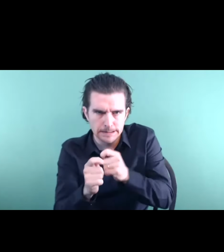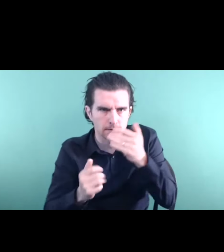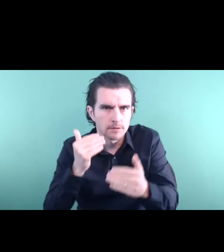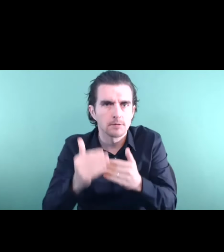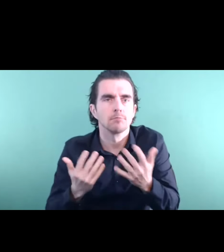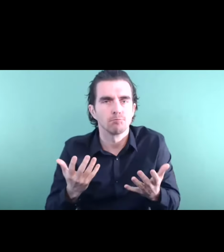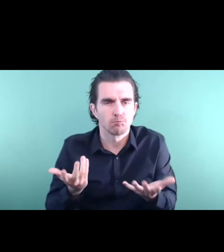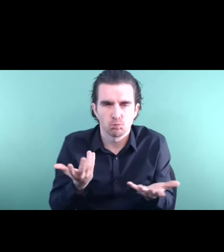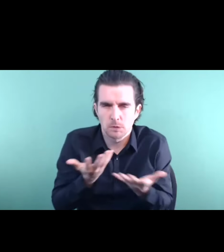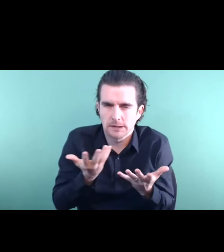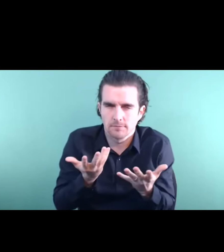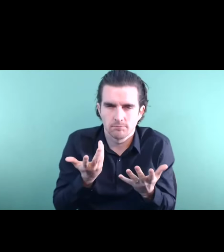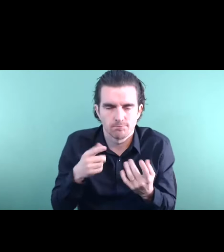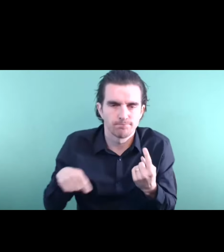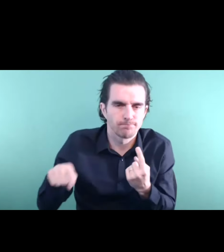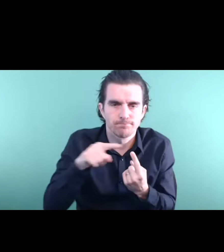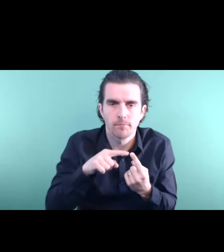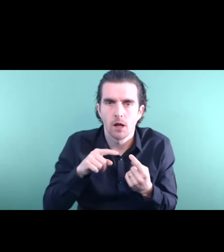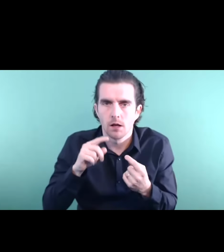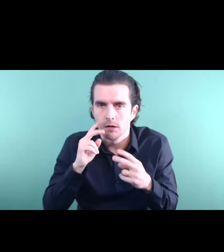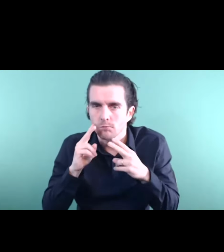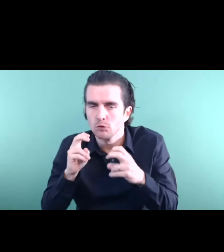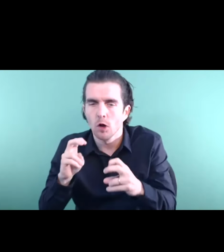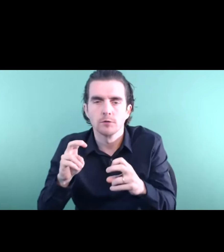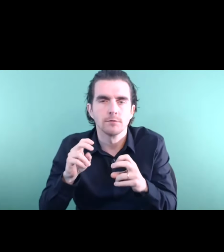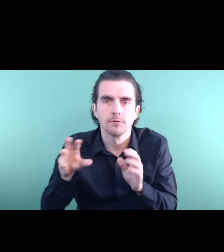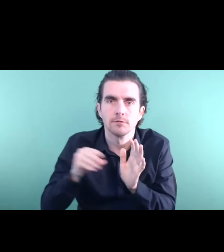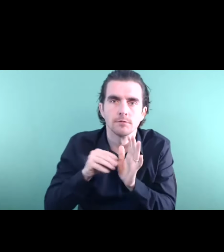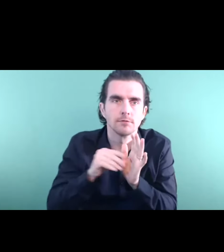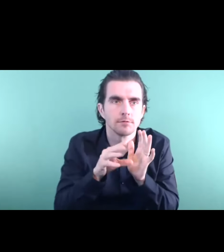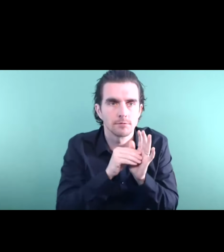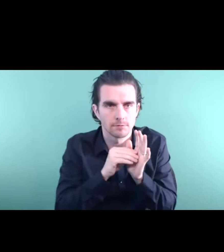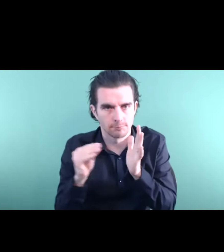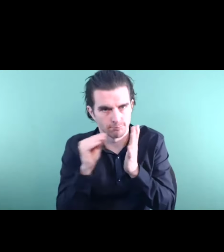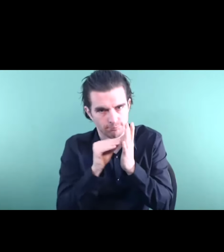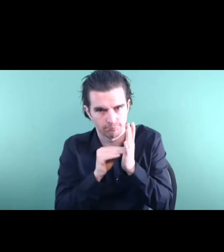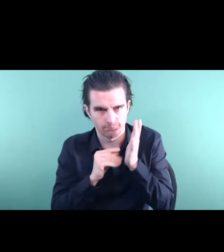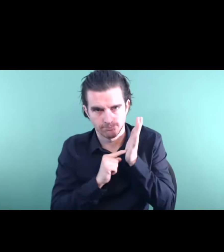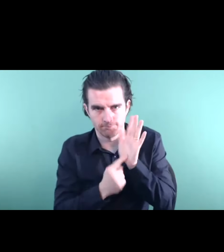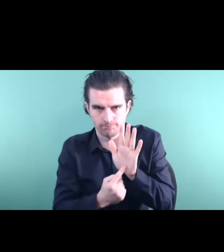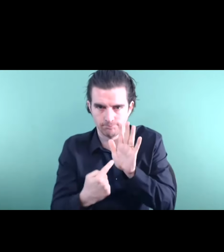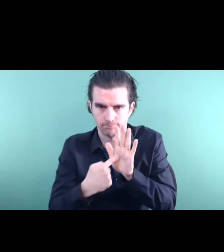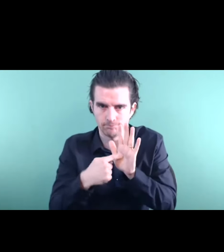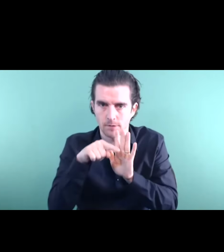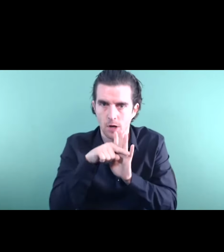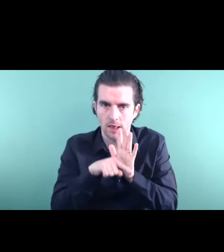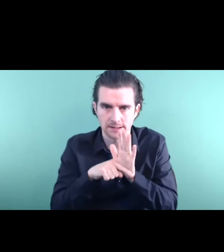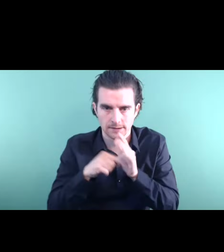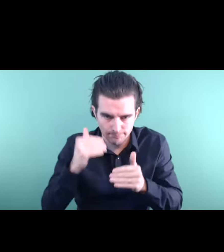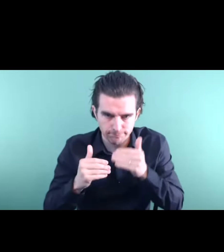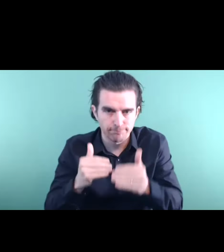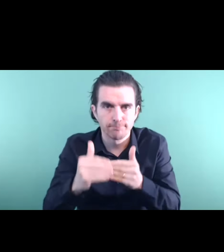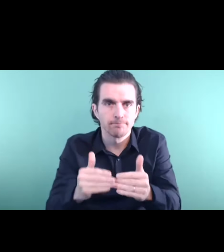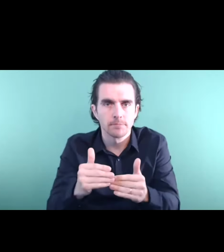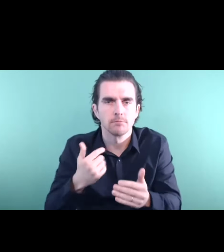What's it like to engage with researchers from a policy perspective? So I'll just check that we have